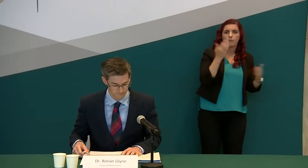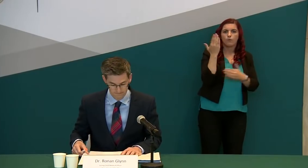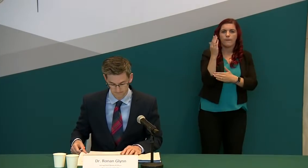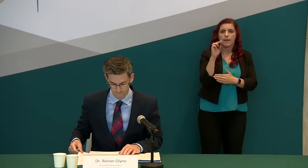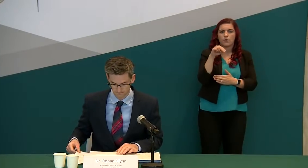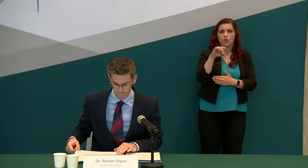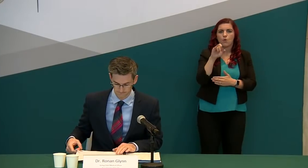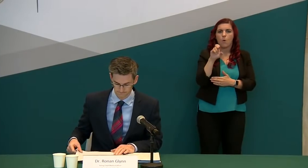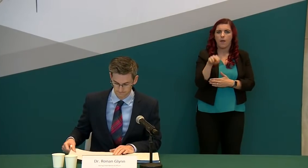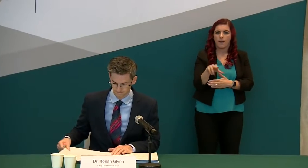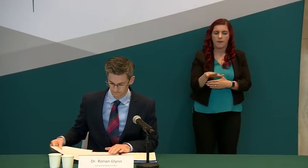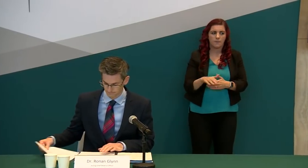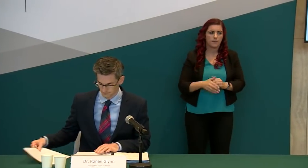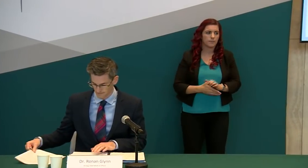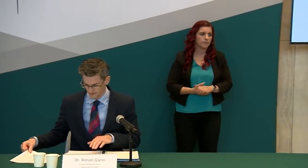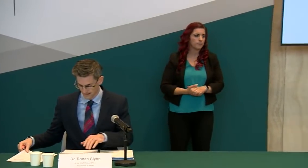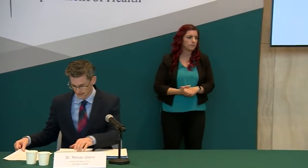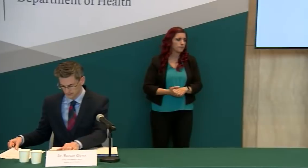now.